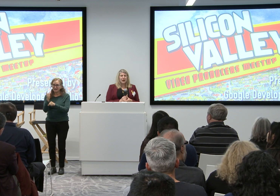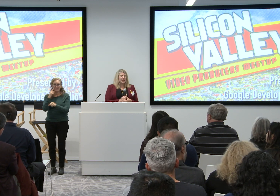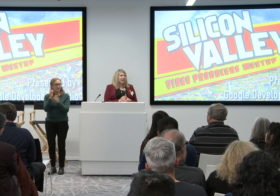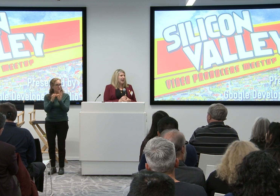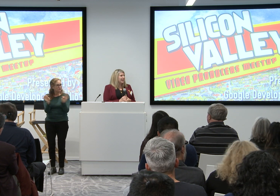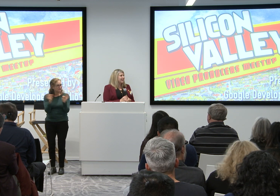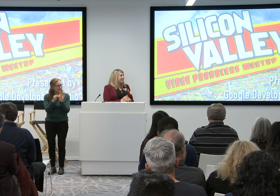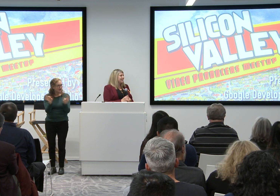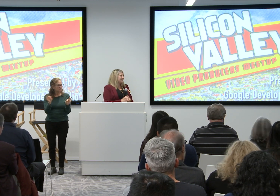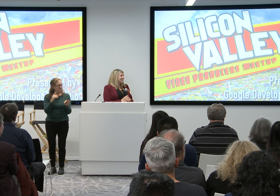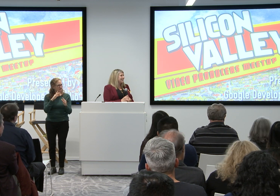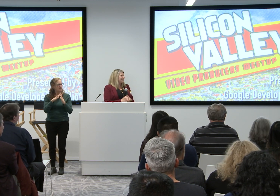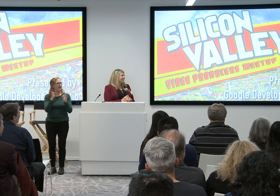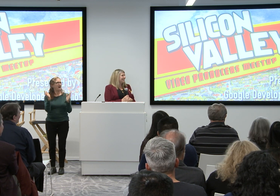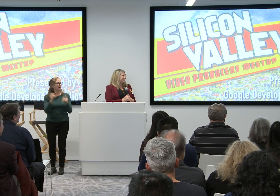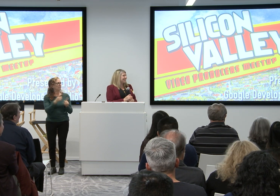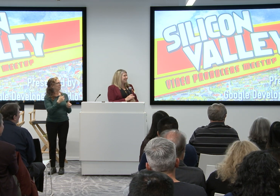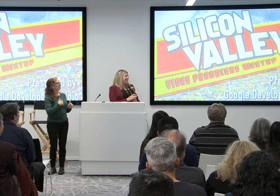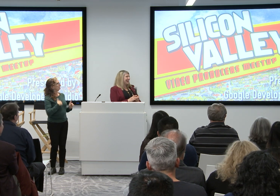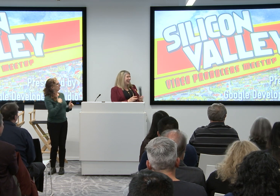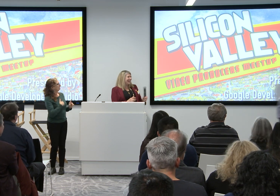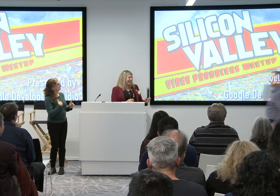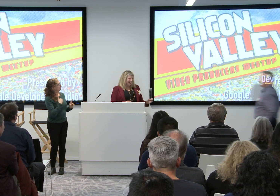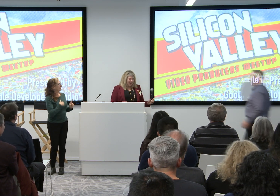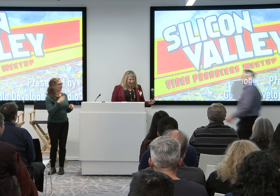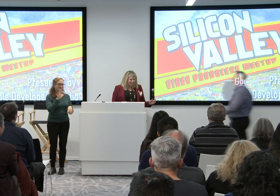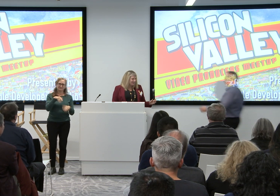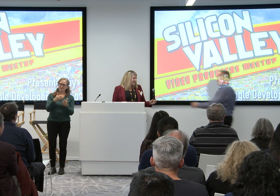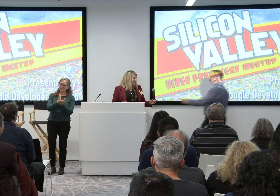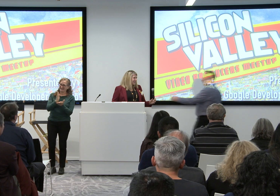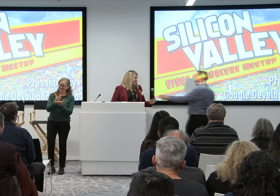a lot. So that's okay. I was probably quicker